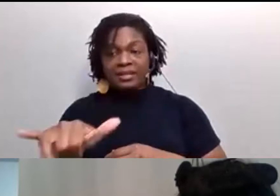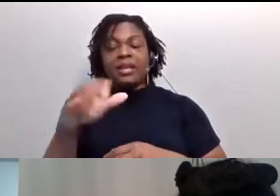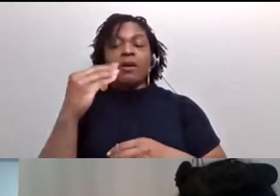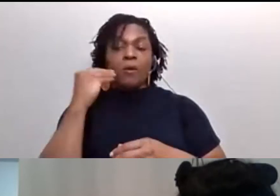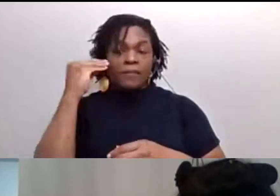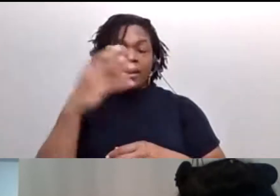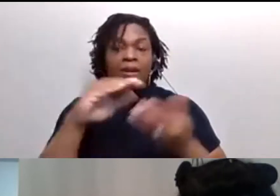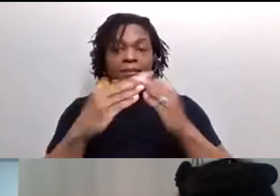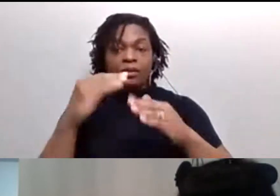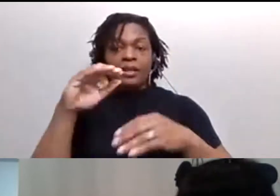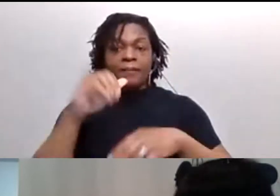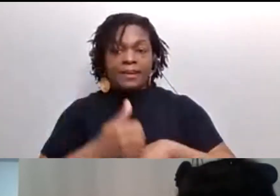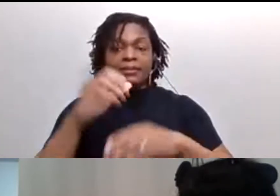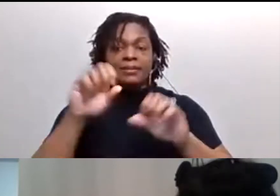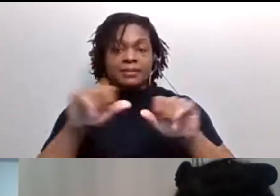it.